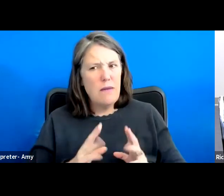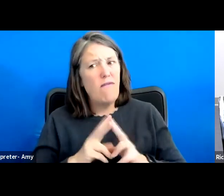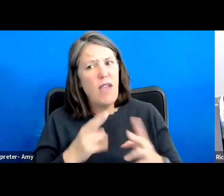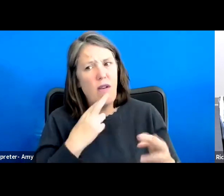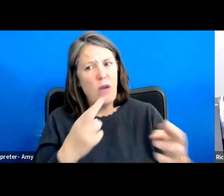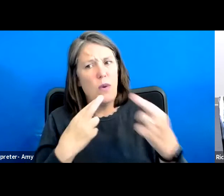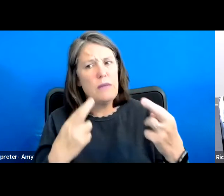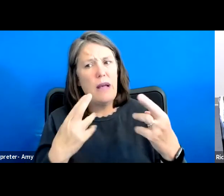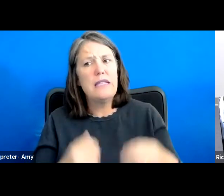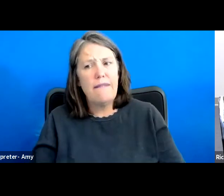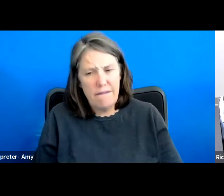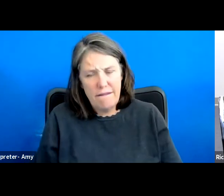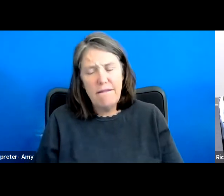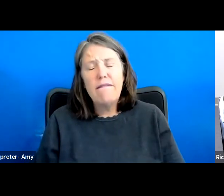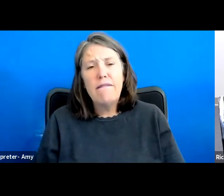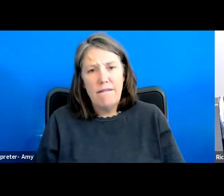responsive.